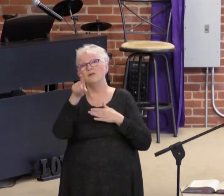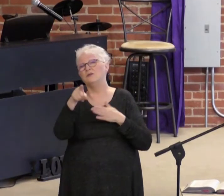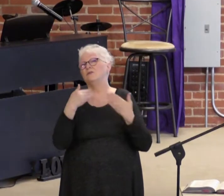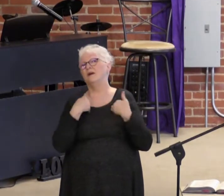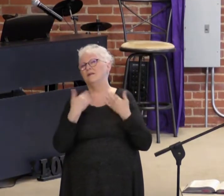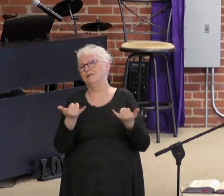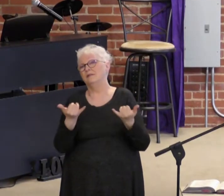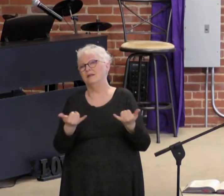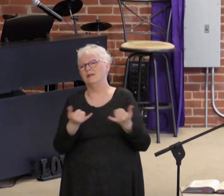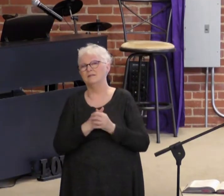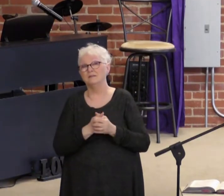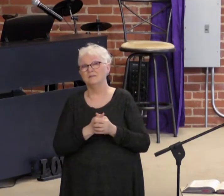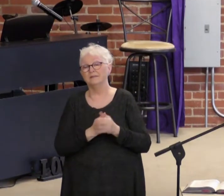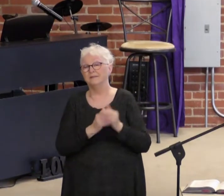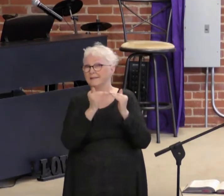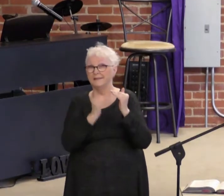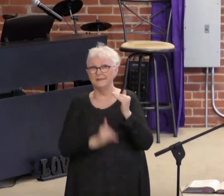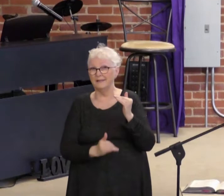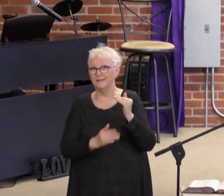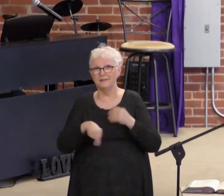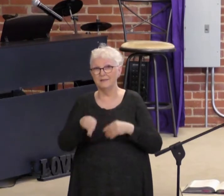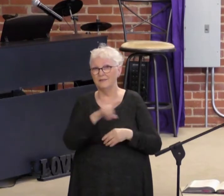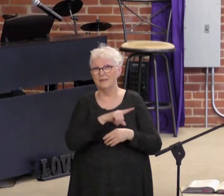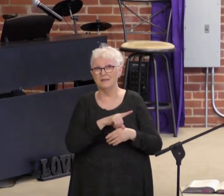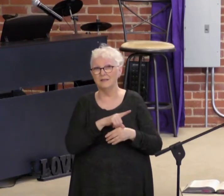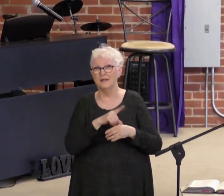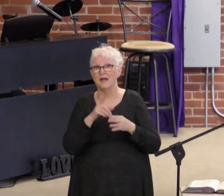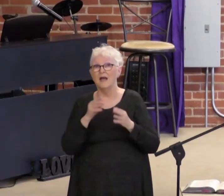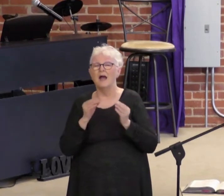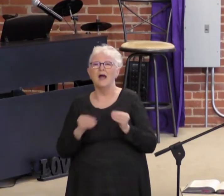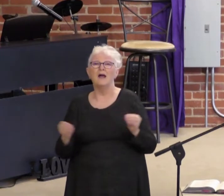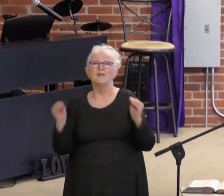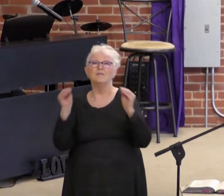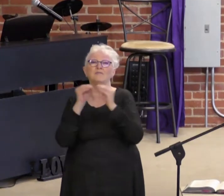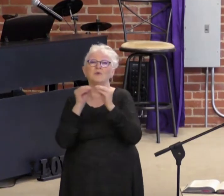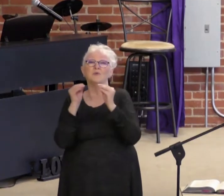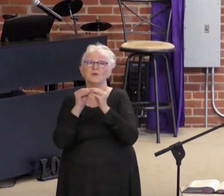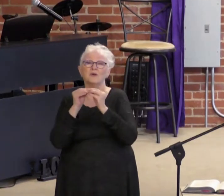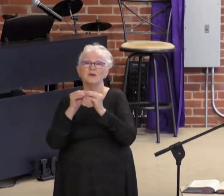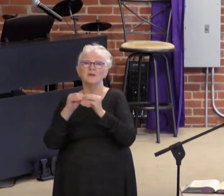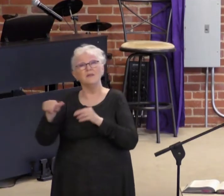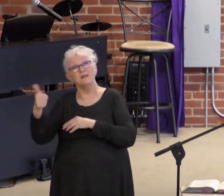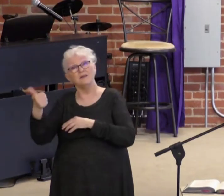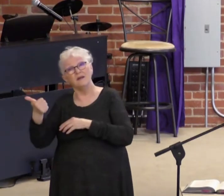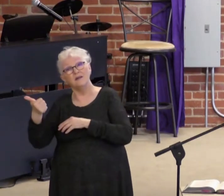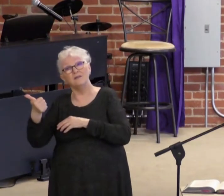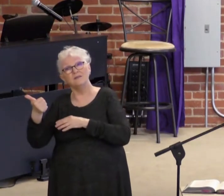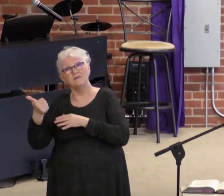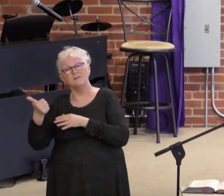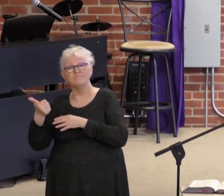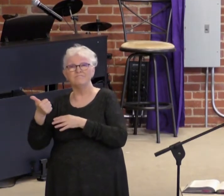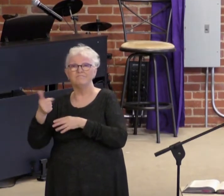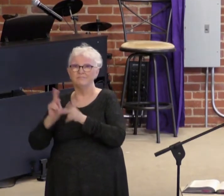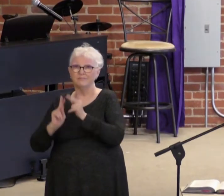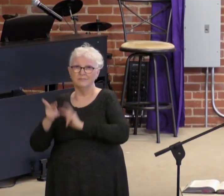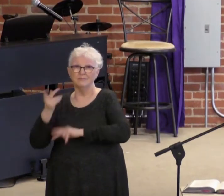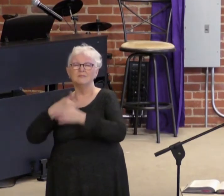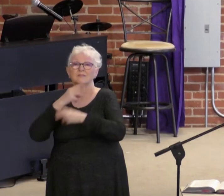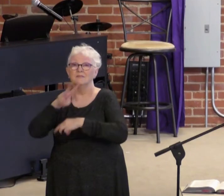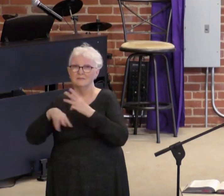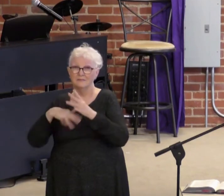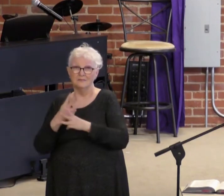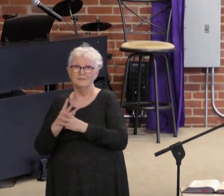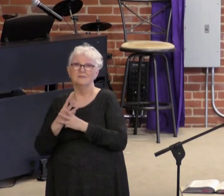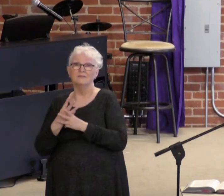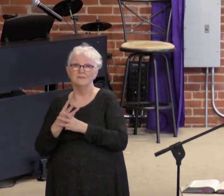very least of us have more than what most of the world today enjoys. Did you realize that? We take so